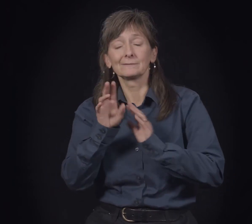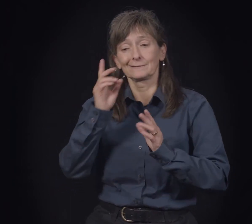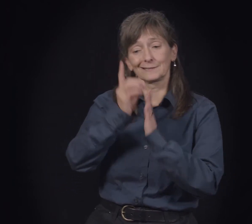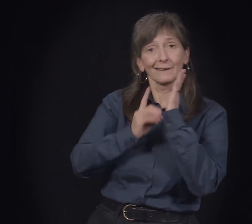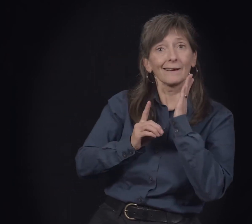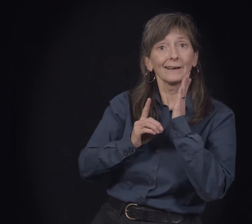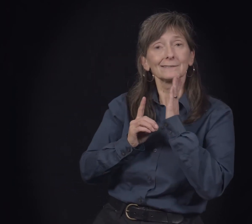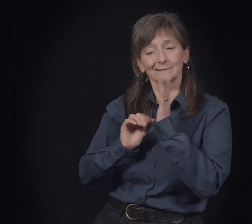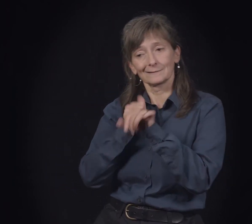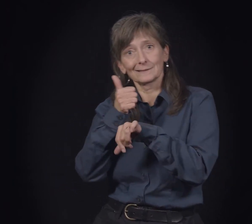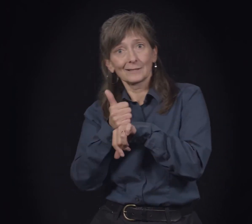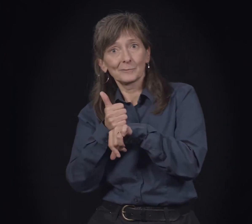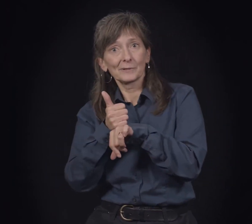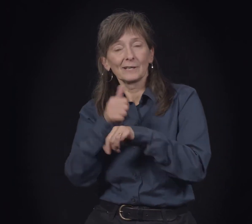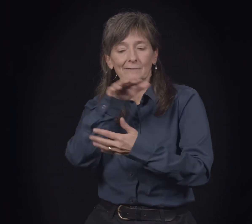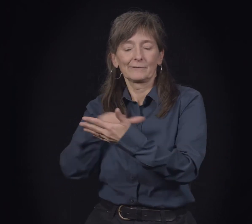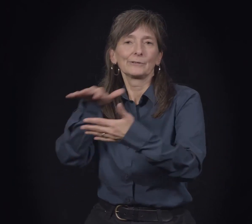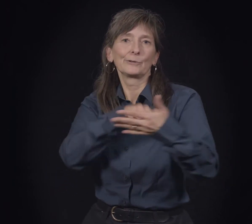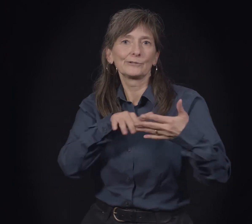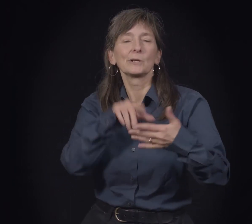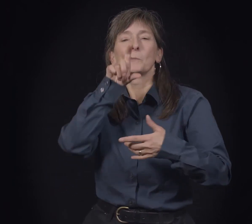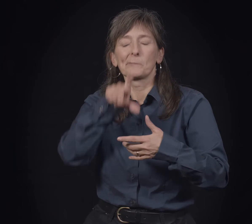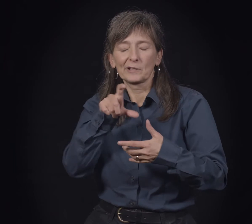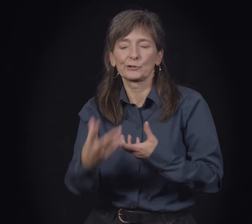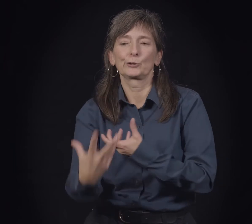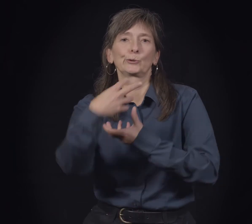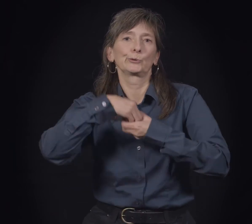development, implementation, and evaluation stages.